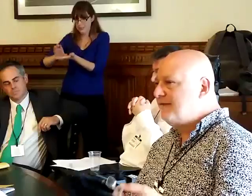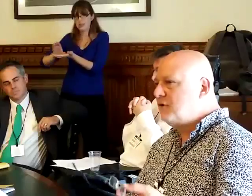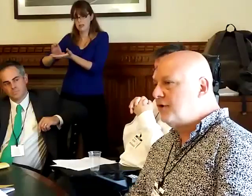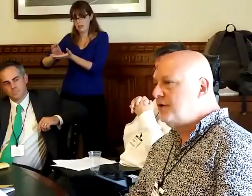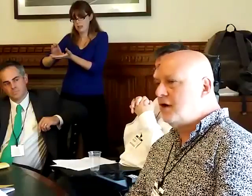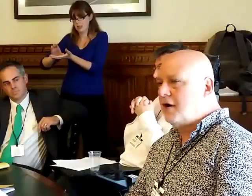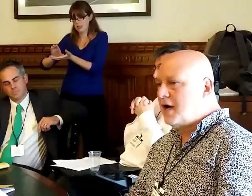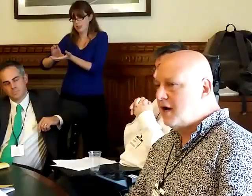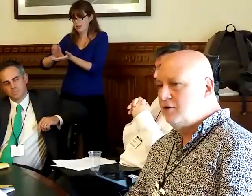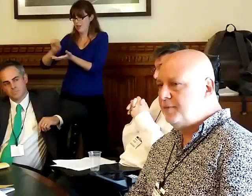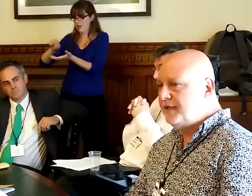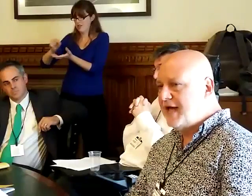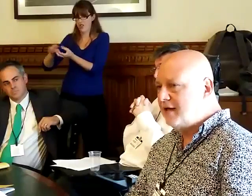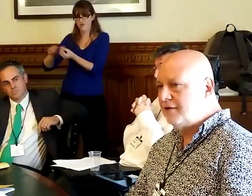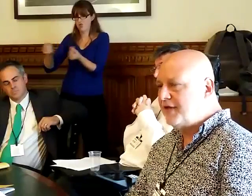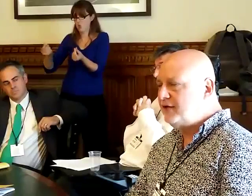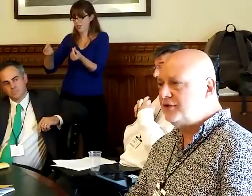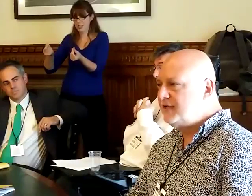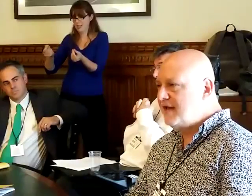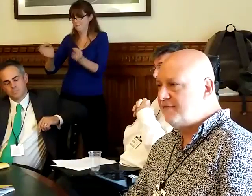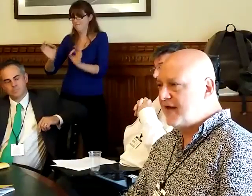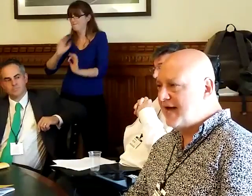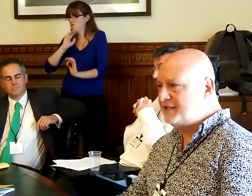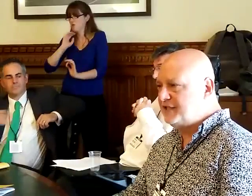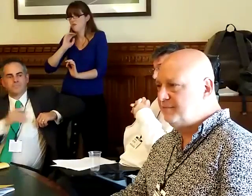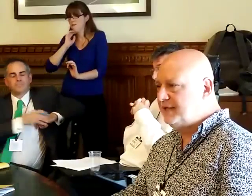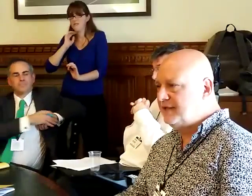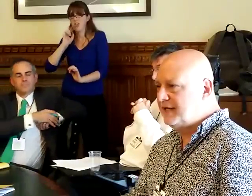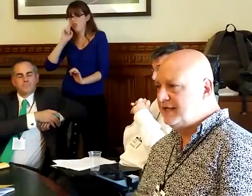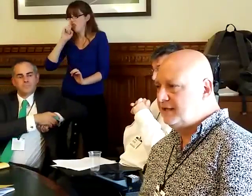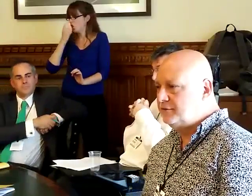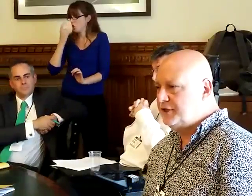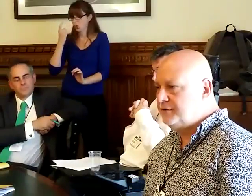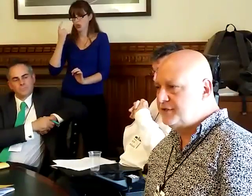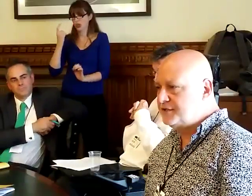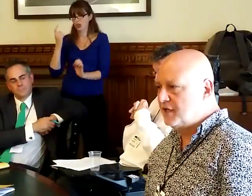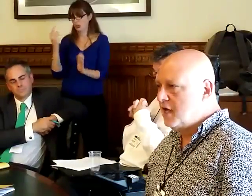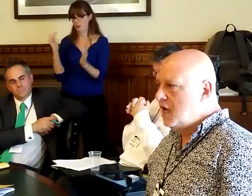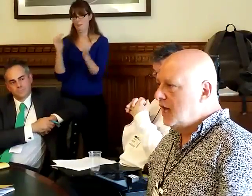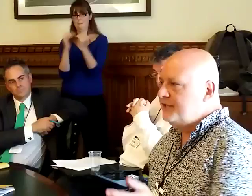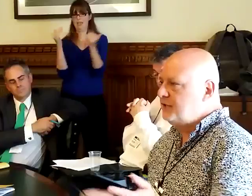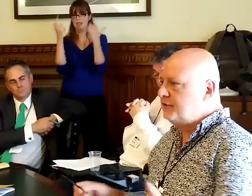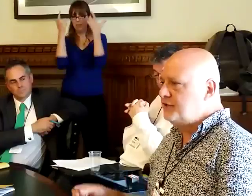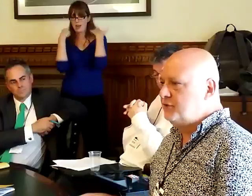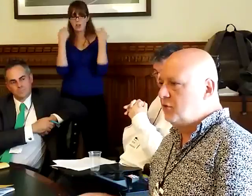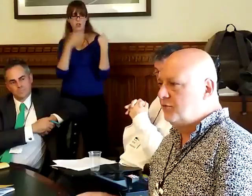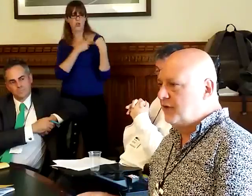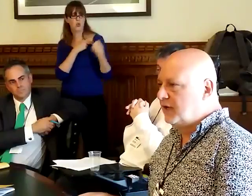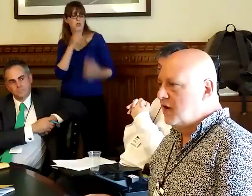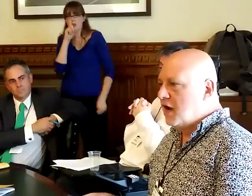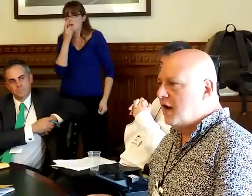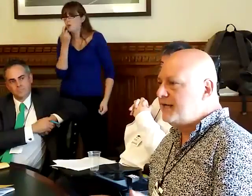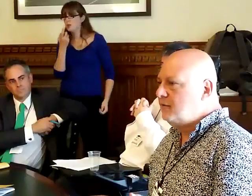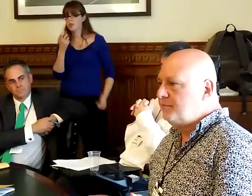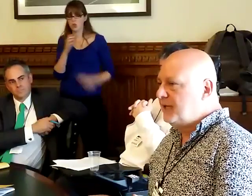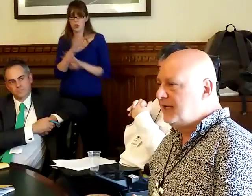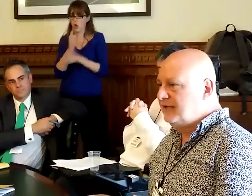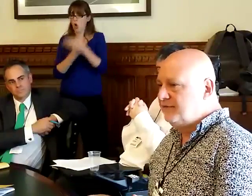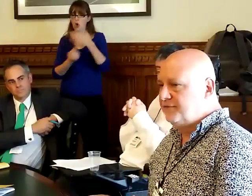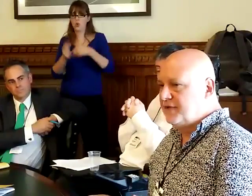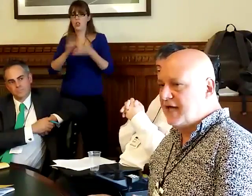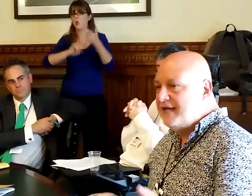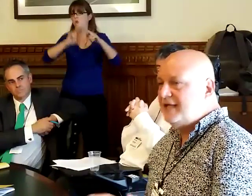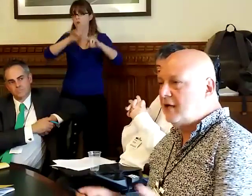about, have got not a hope in hell. They could never actually meet their legal duties. And it's not just Norfolk. I